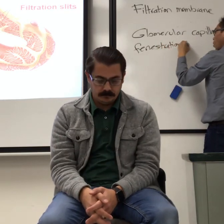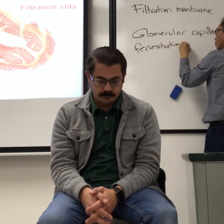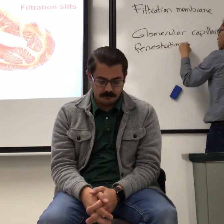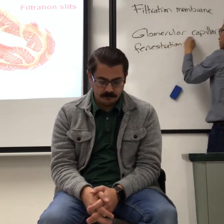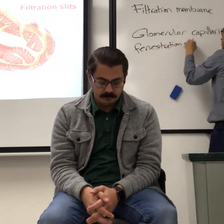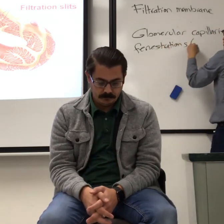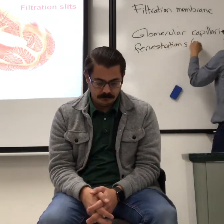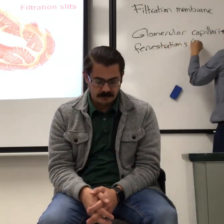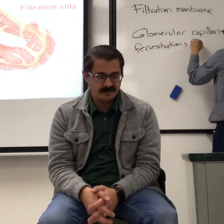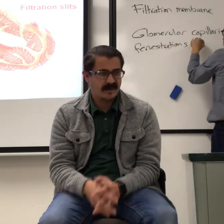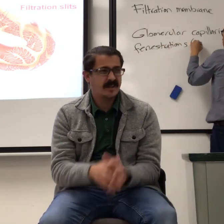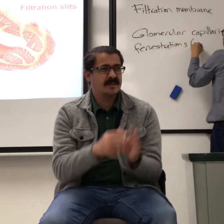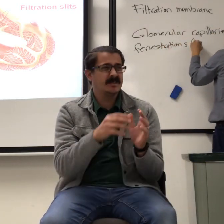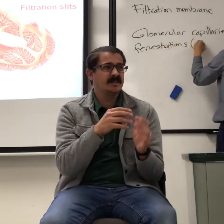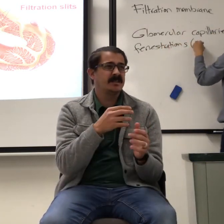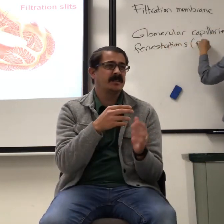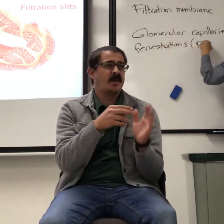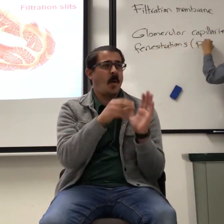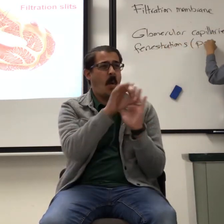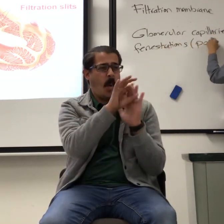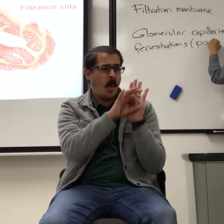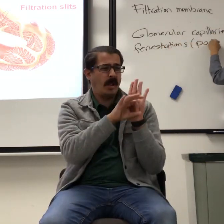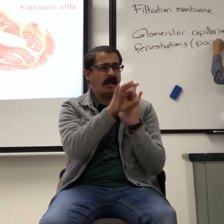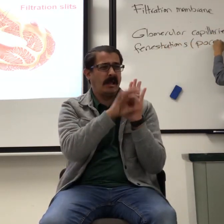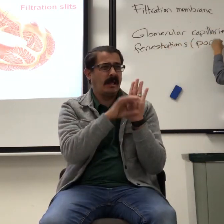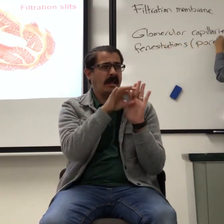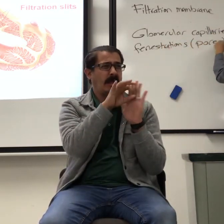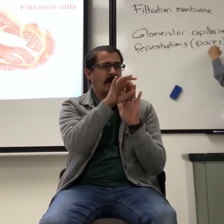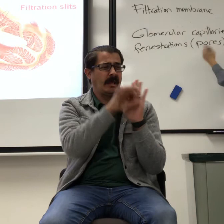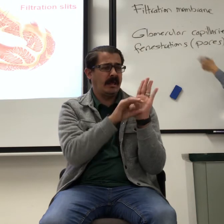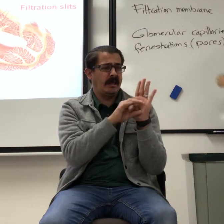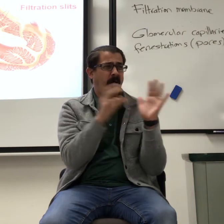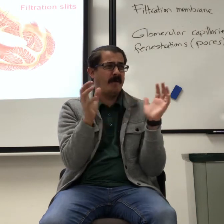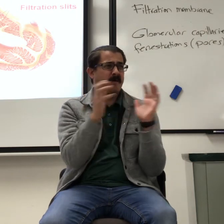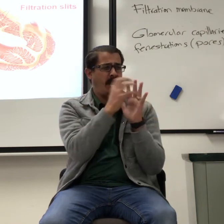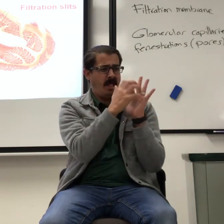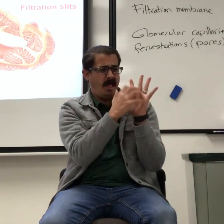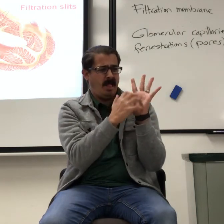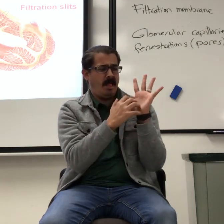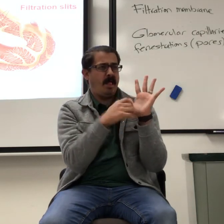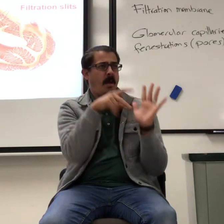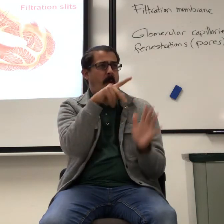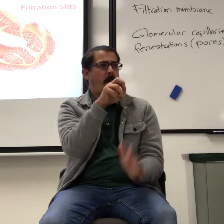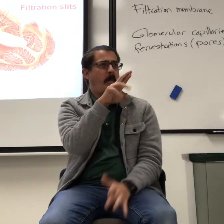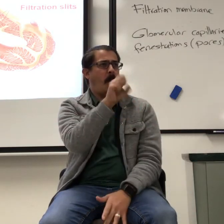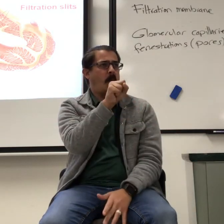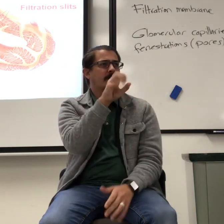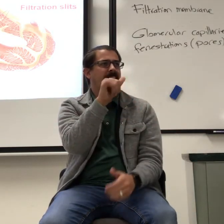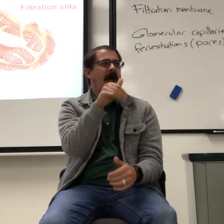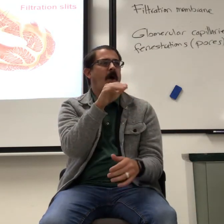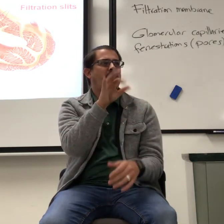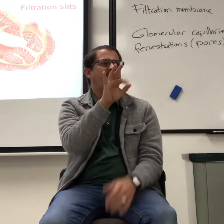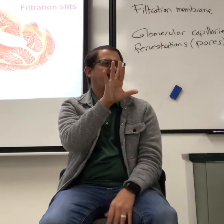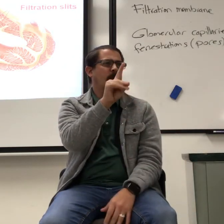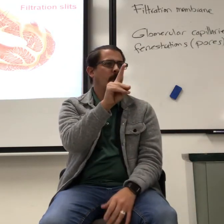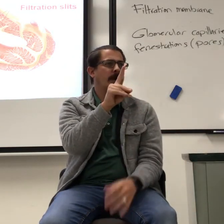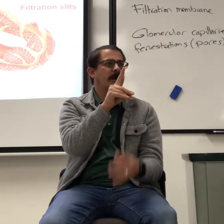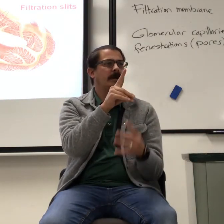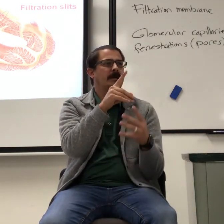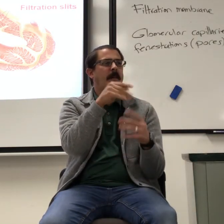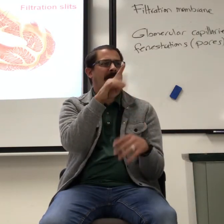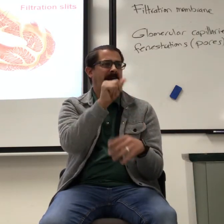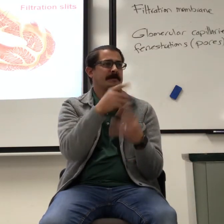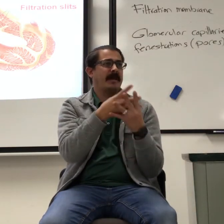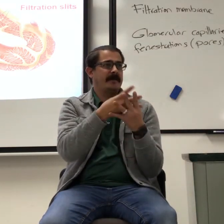It's holy, it's full of pores that allow the fluid plasma to filter out. However, you